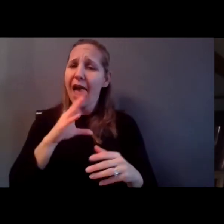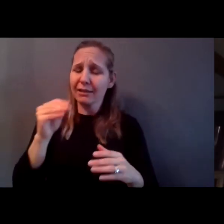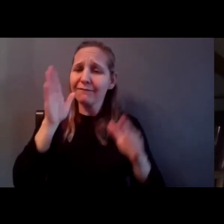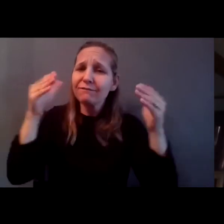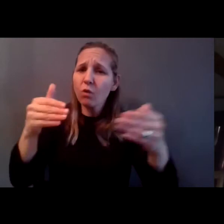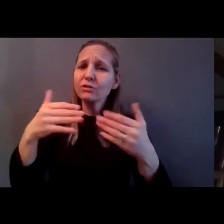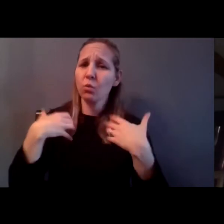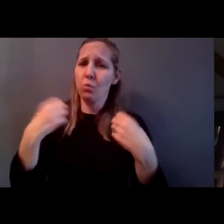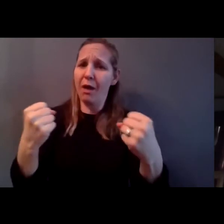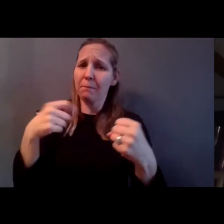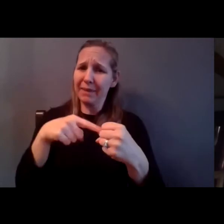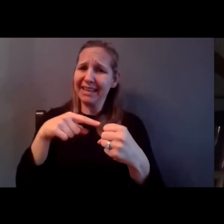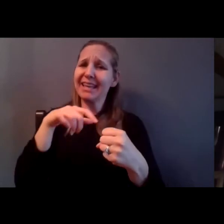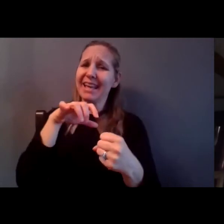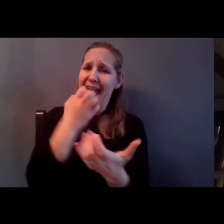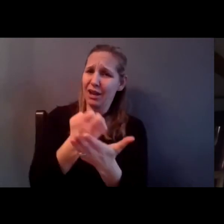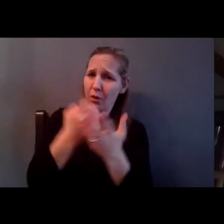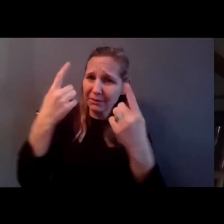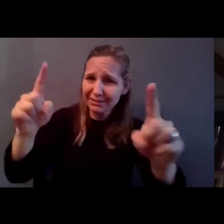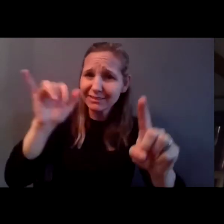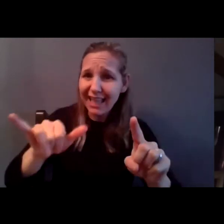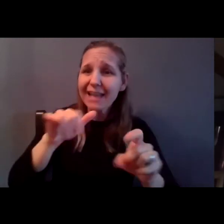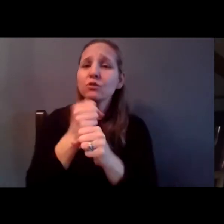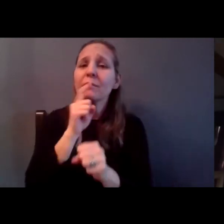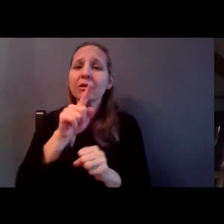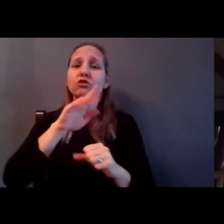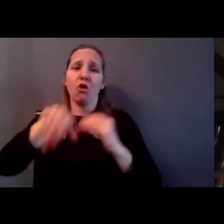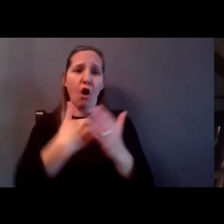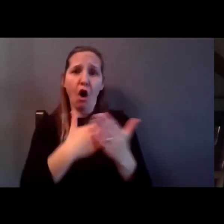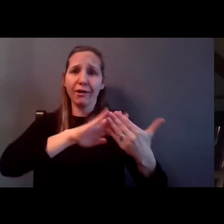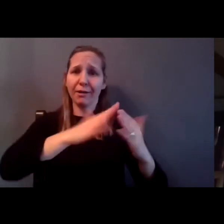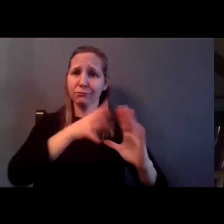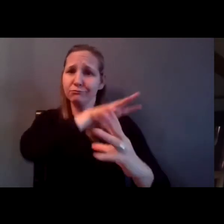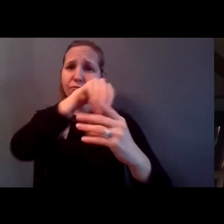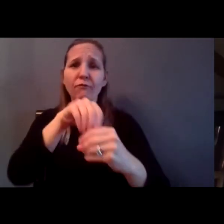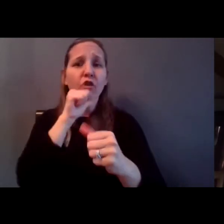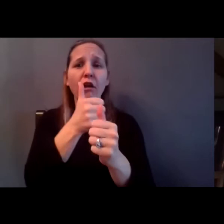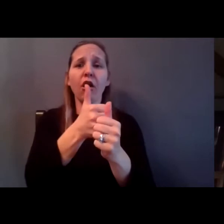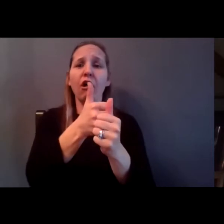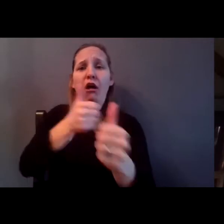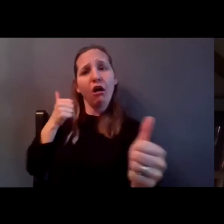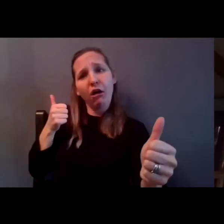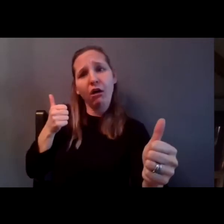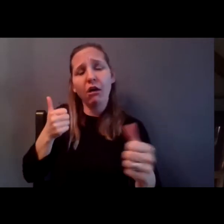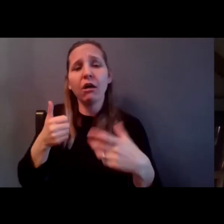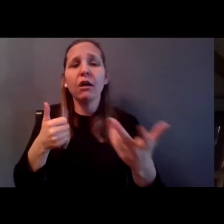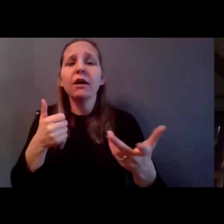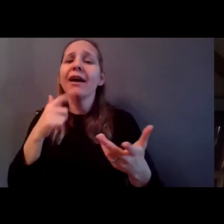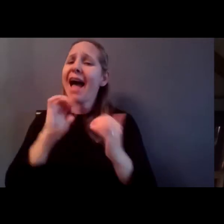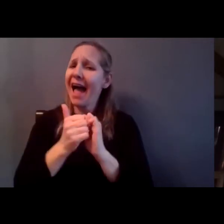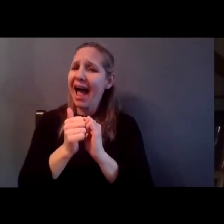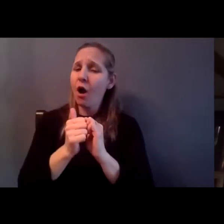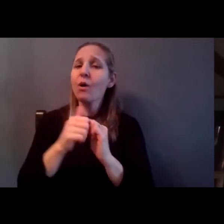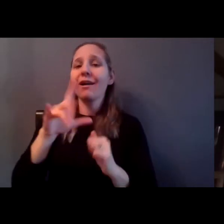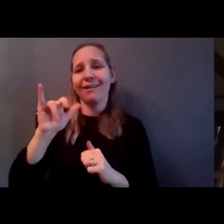of economic success is one way of ensuring that these communities are not left behind. This can be done through climate action. There's a risk